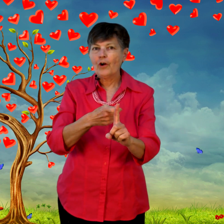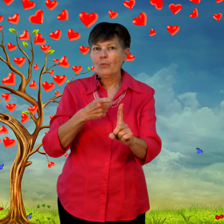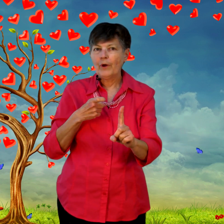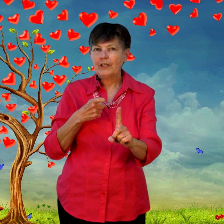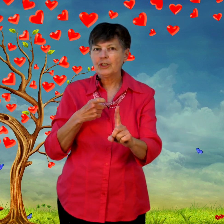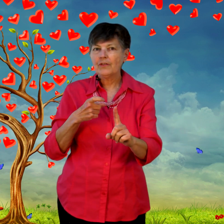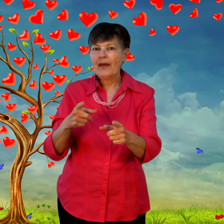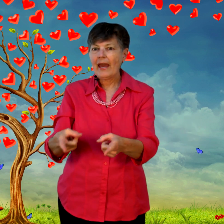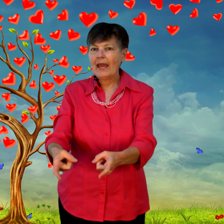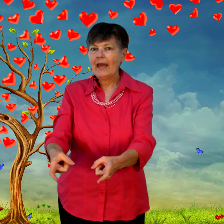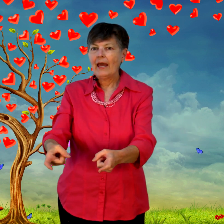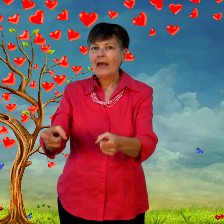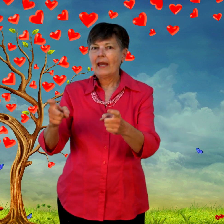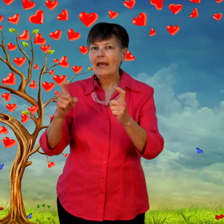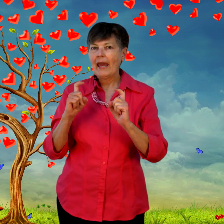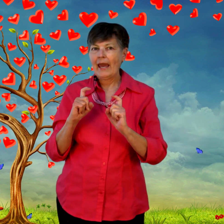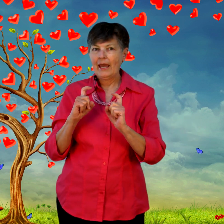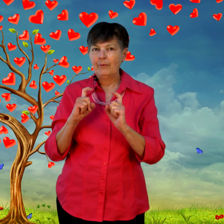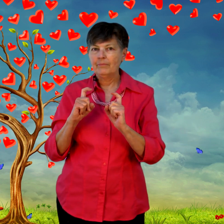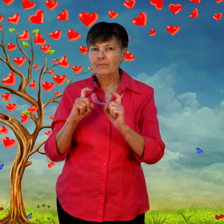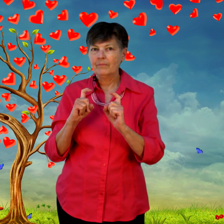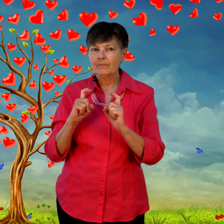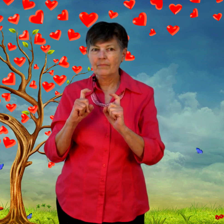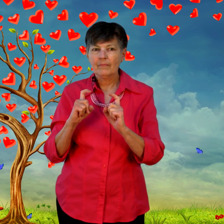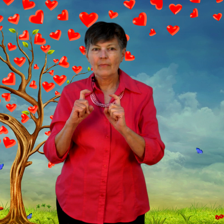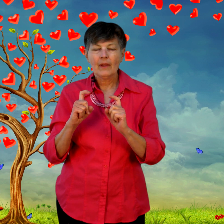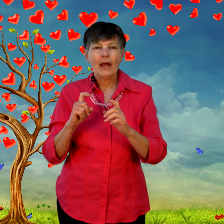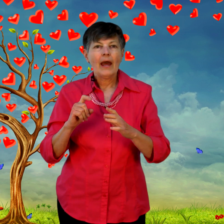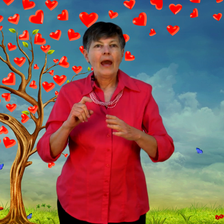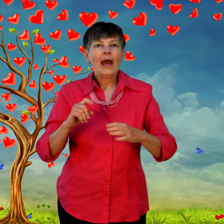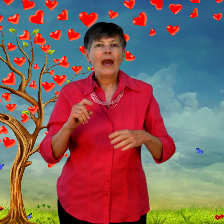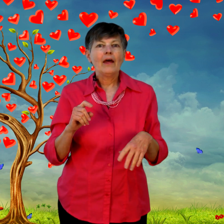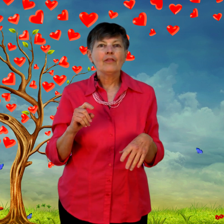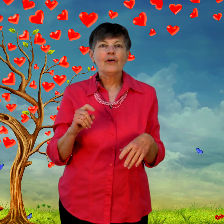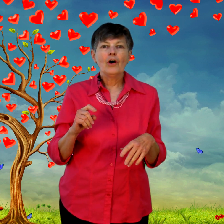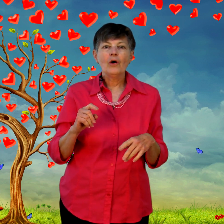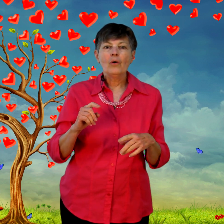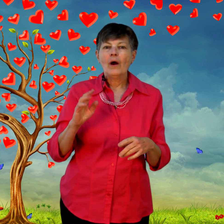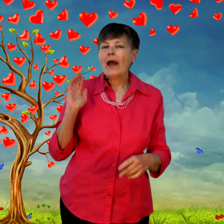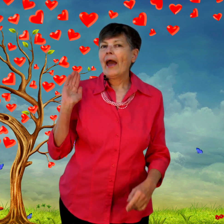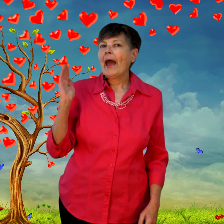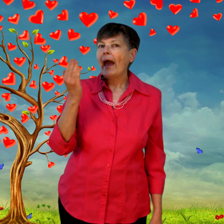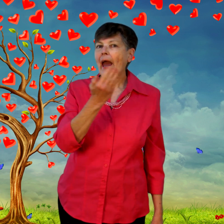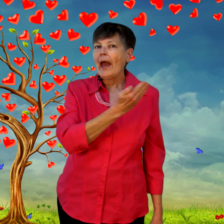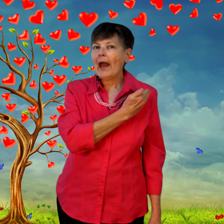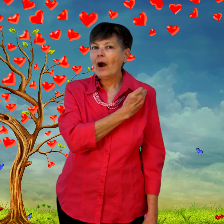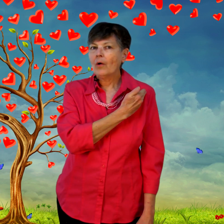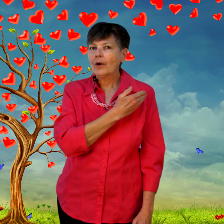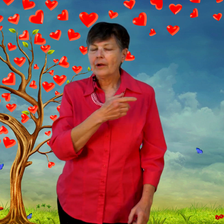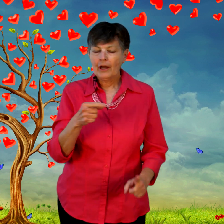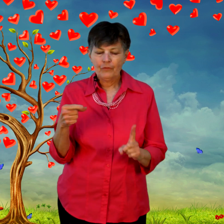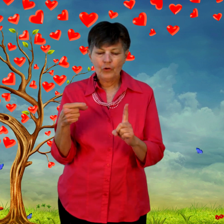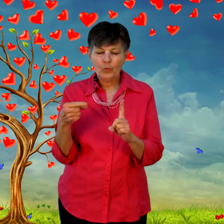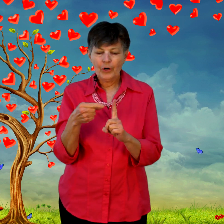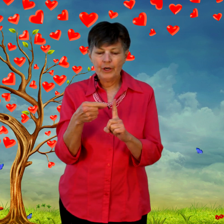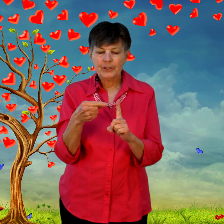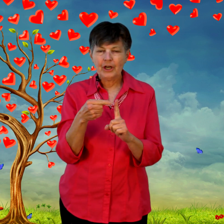from which they came, and though our, now for words, you're going to